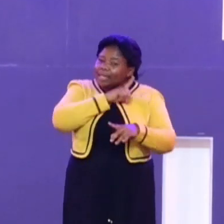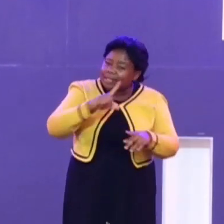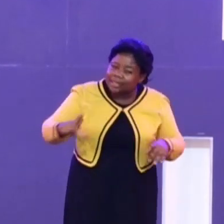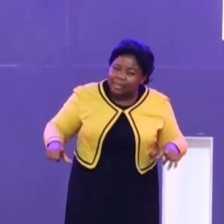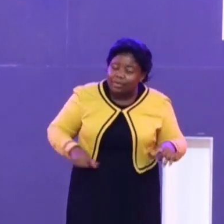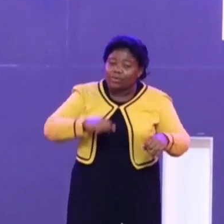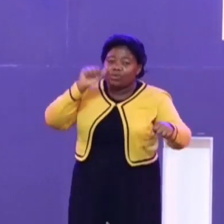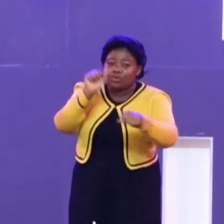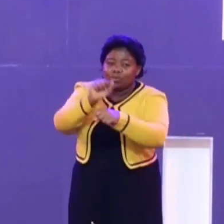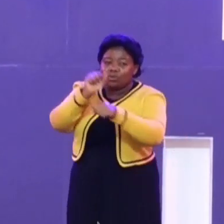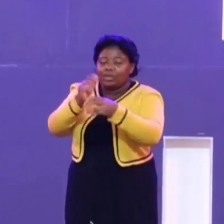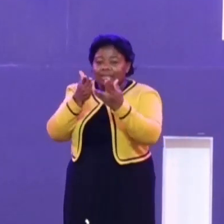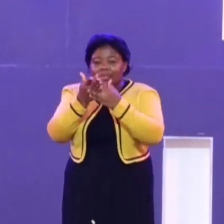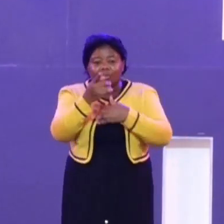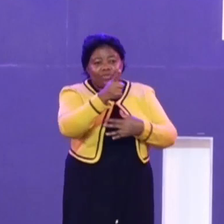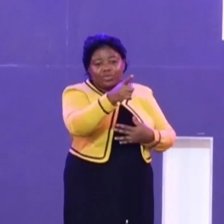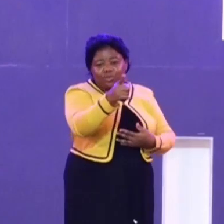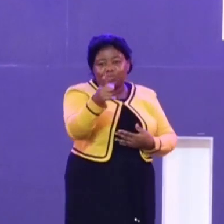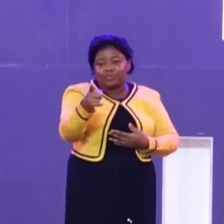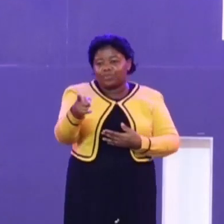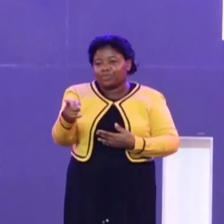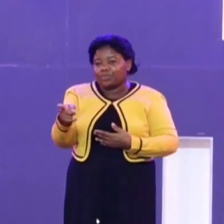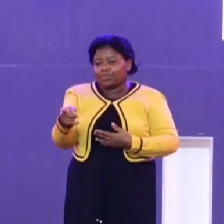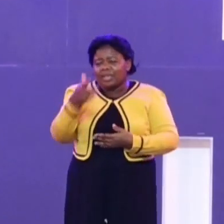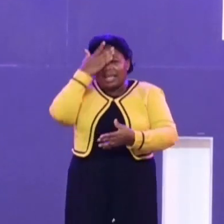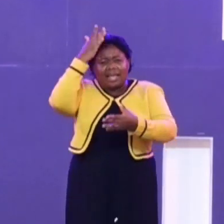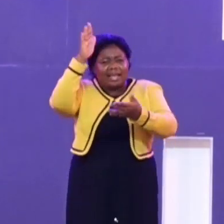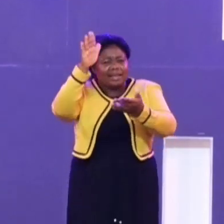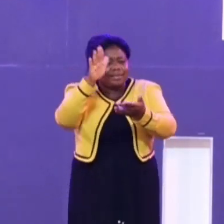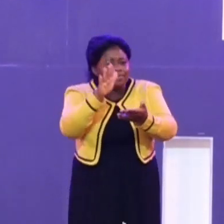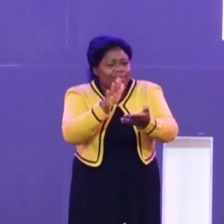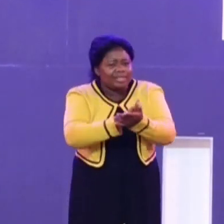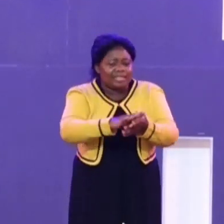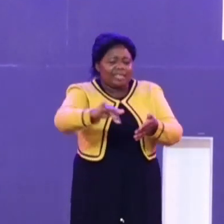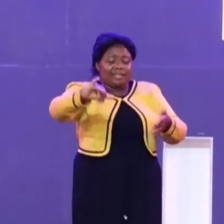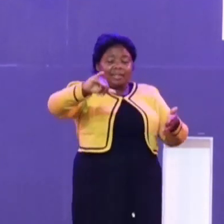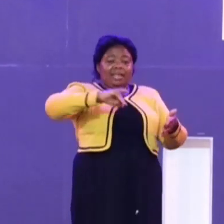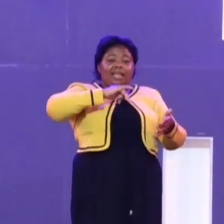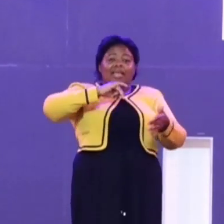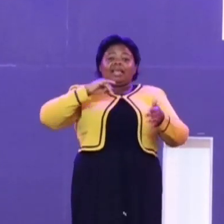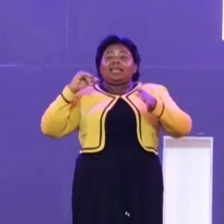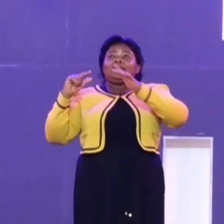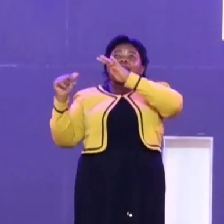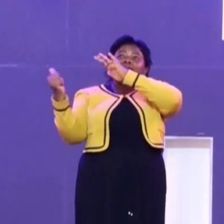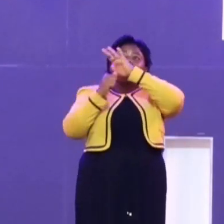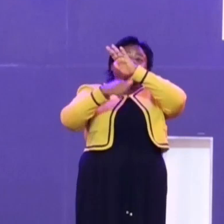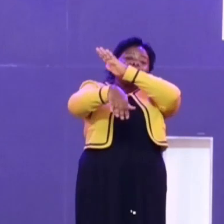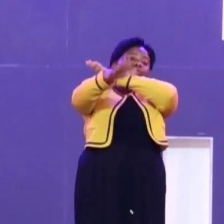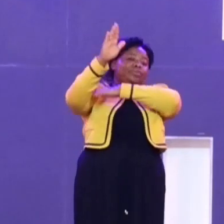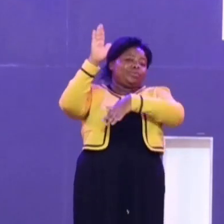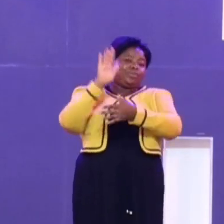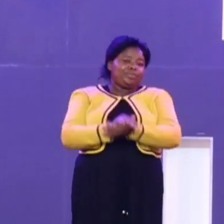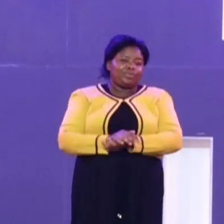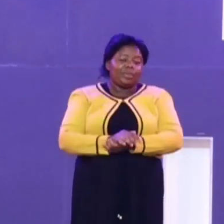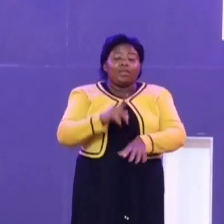working through you. Yali mukama ngakola okuyita mugwe. So I believe that I belongs to God. Kakati nsubira nti obwanze bwa mukama mwene.